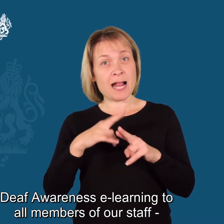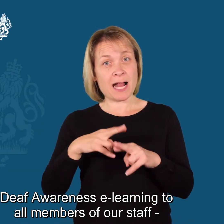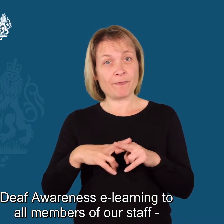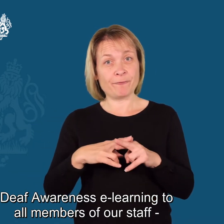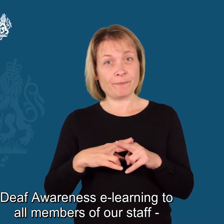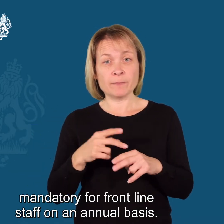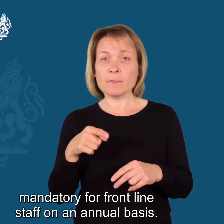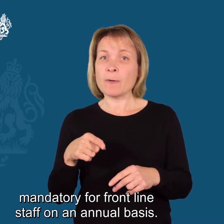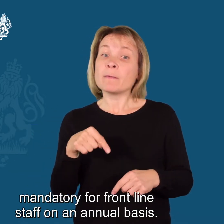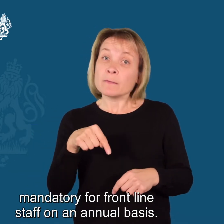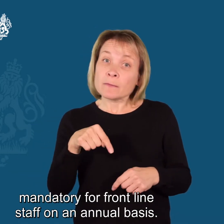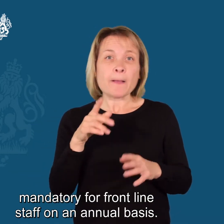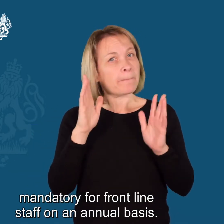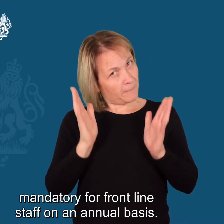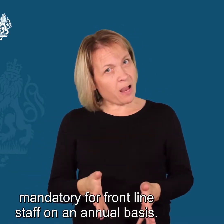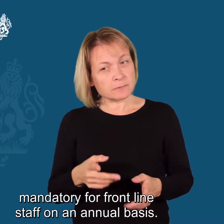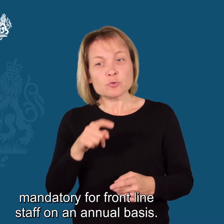mandatory for frontline staff on an annual basis.